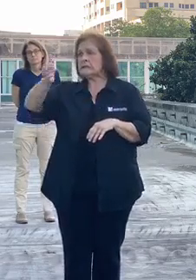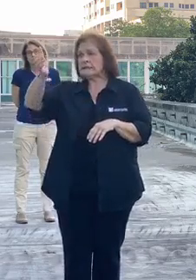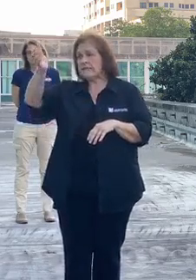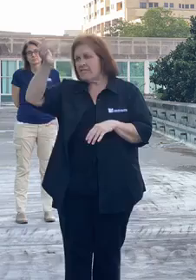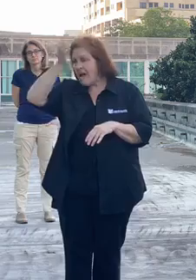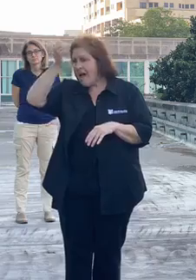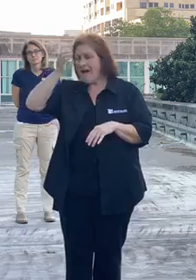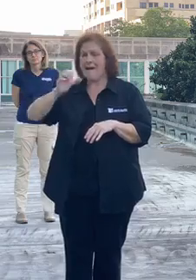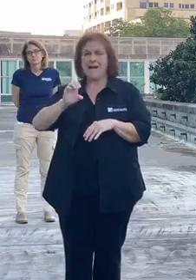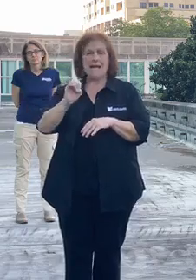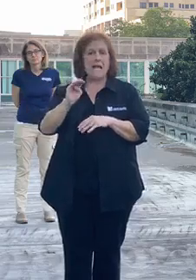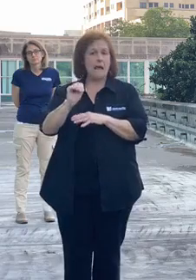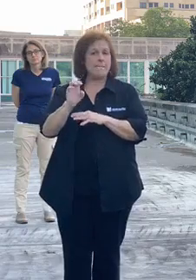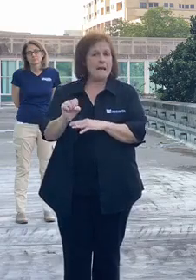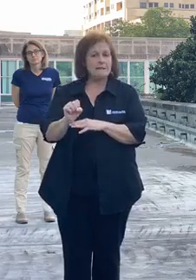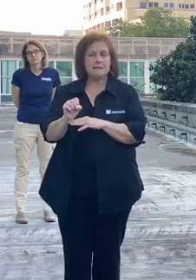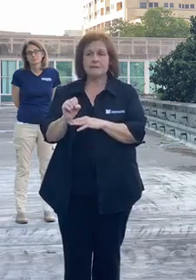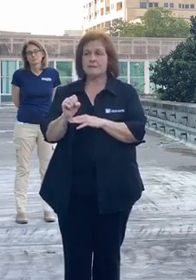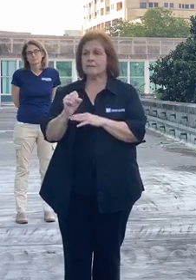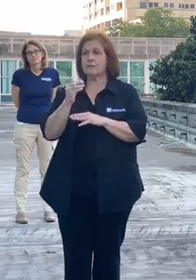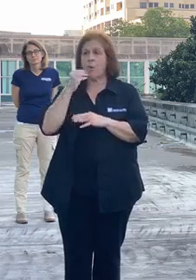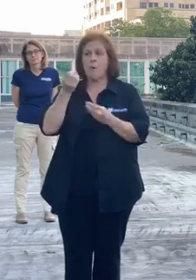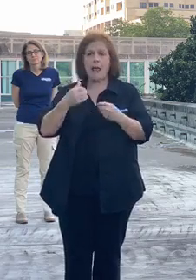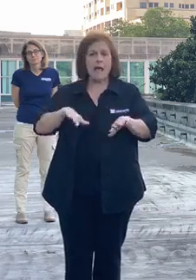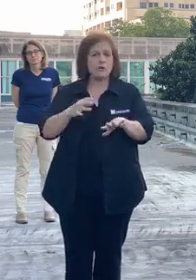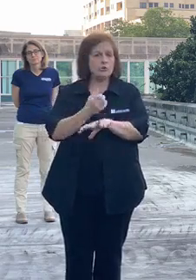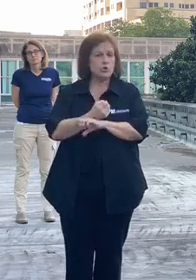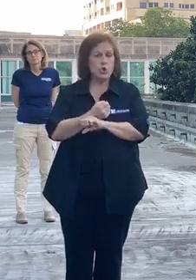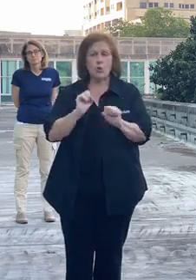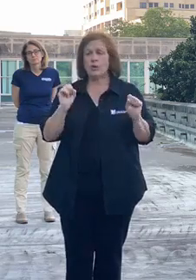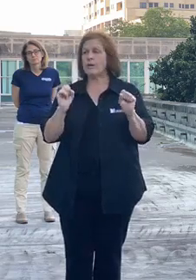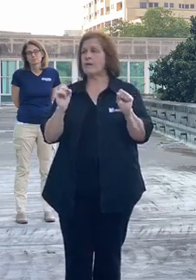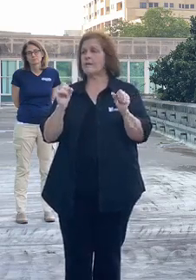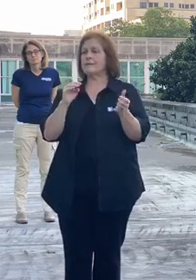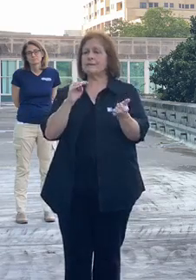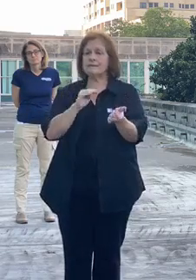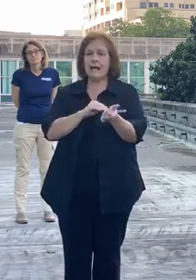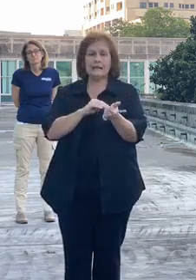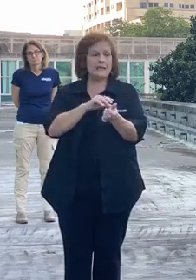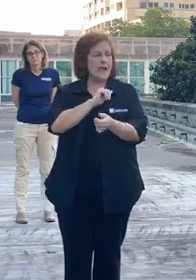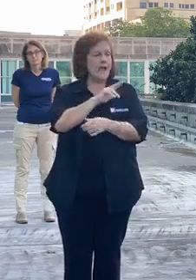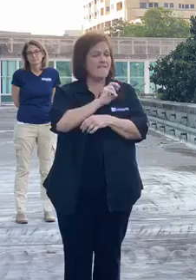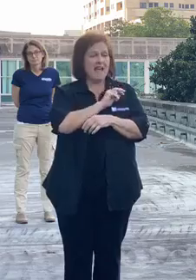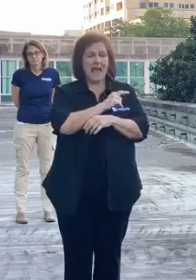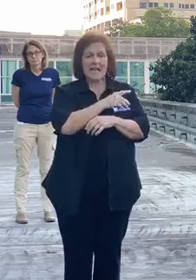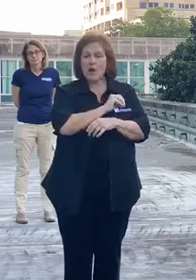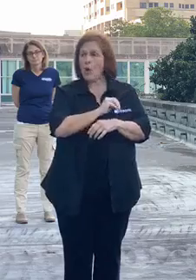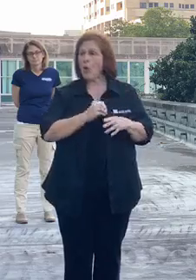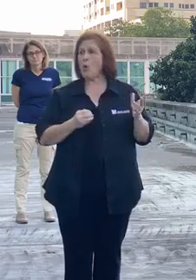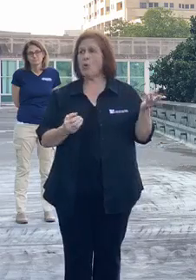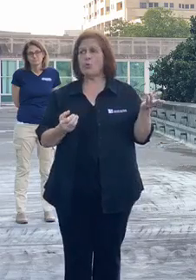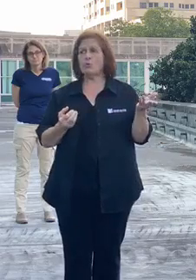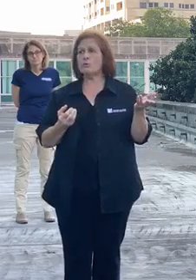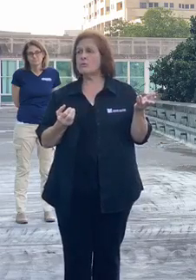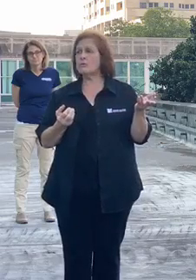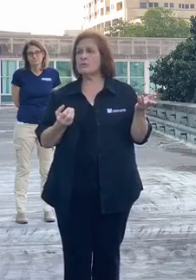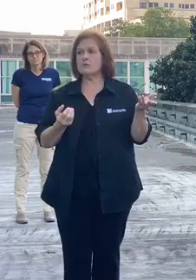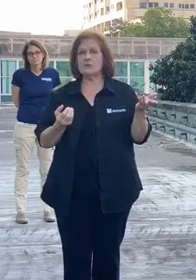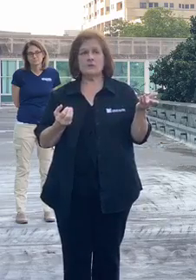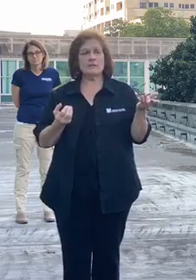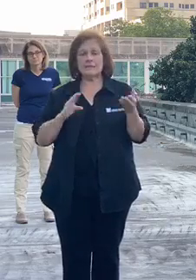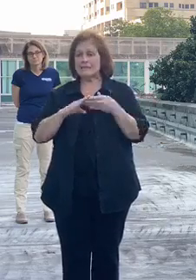fire, EMS, Homeland Security, Dr. Vagno,